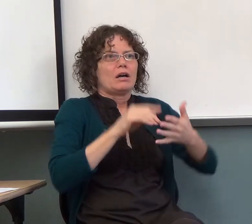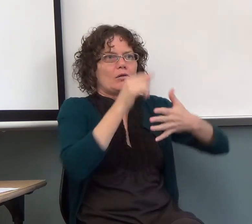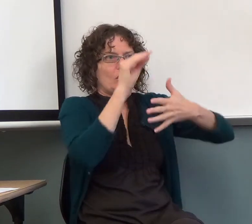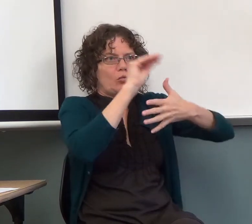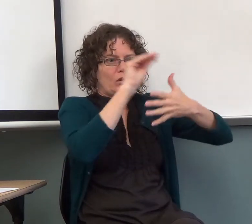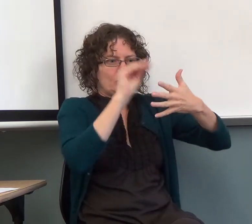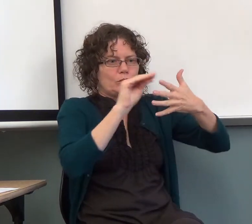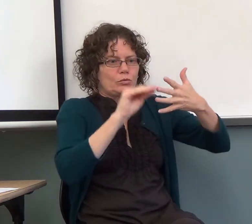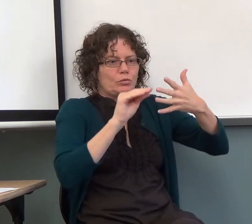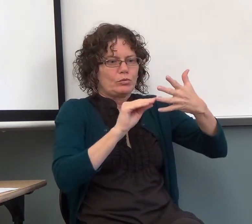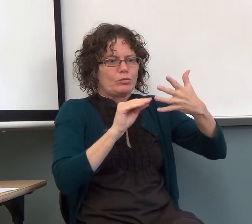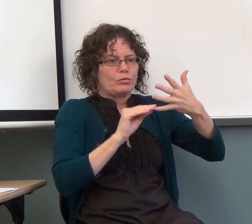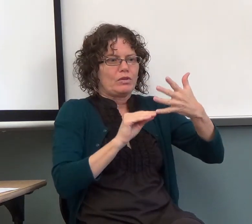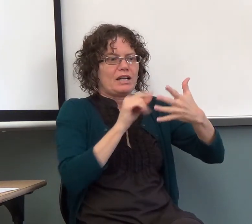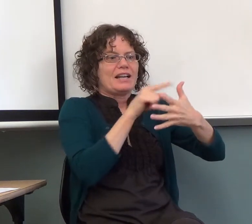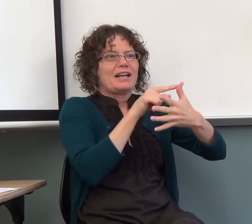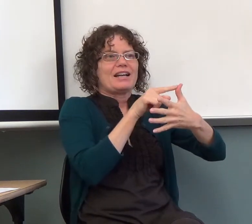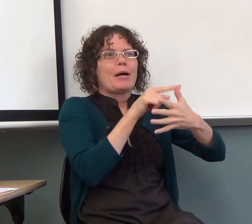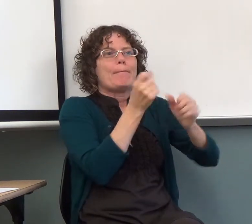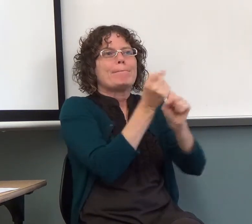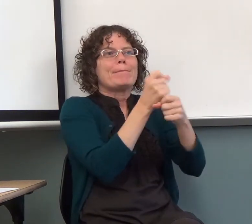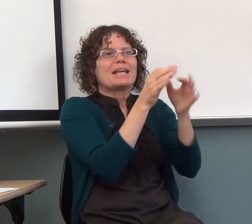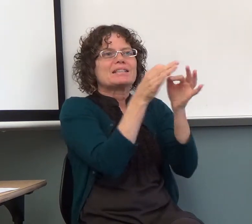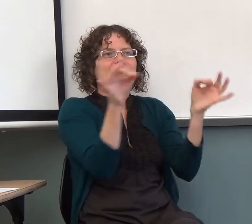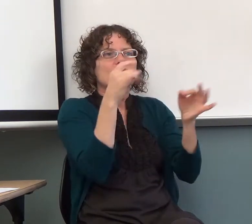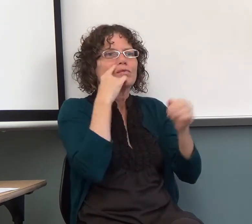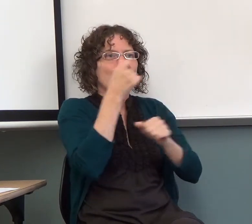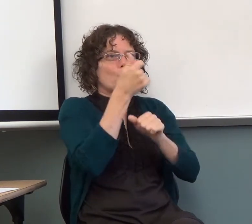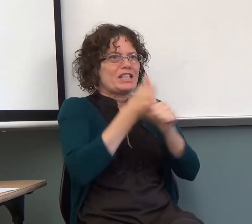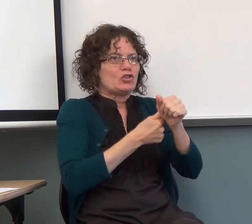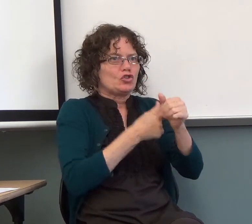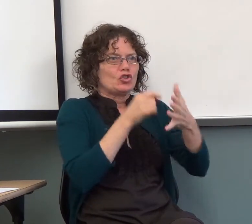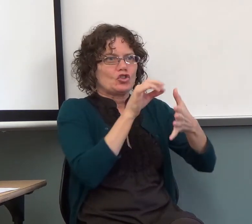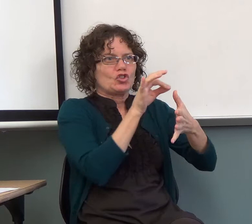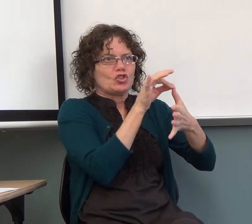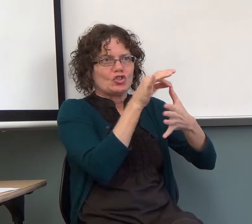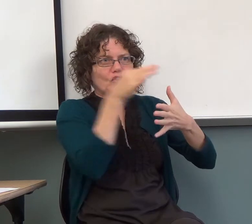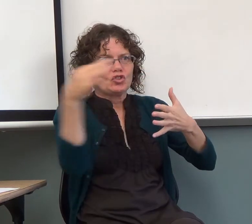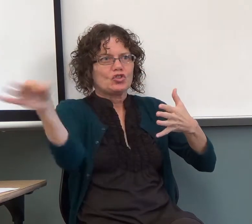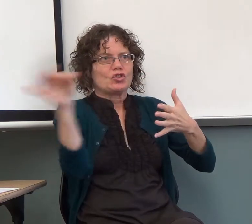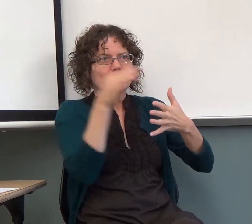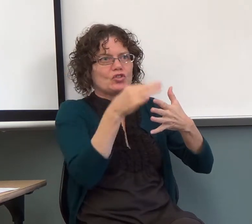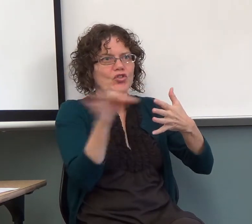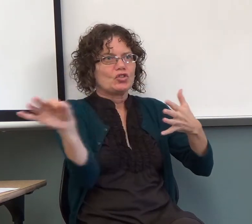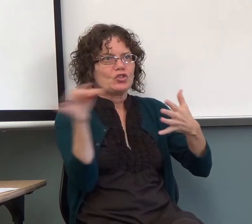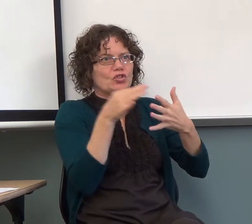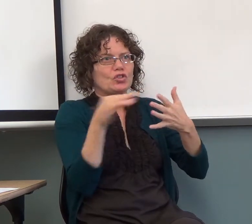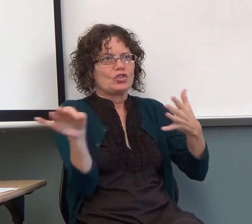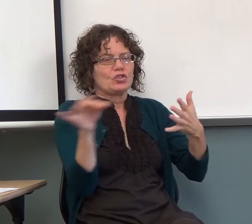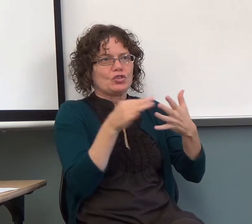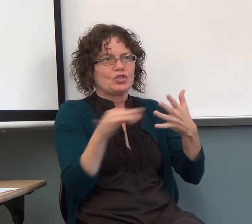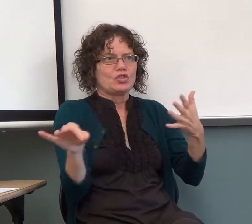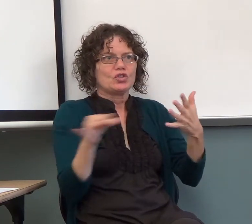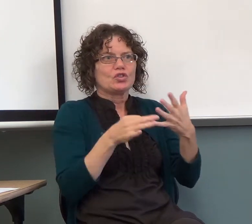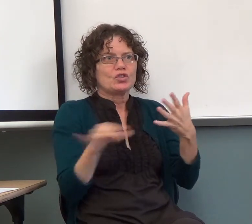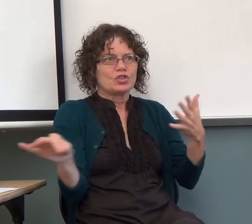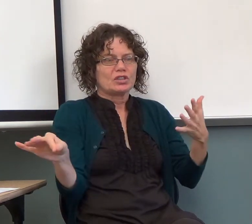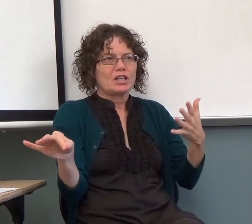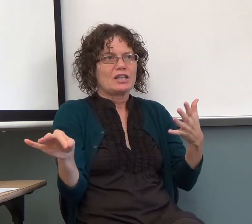hold on a second. This is where it's going to get tricky. Okay? So you're going to list those 5 things. And then it's your